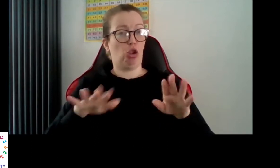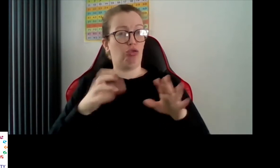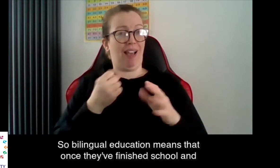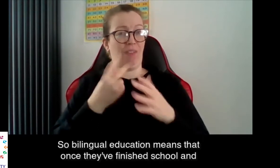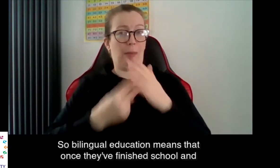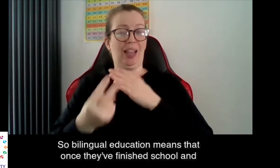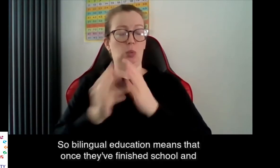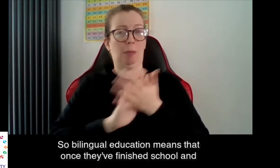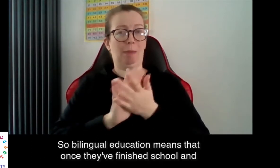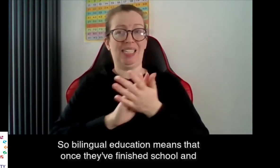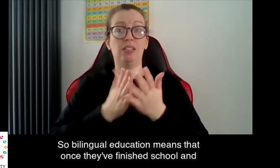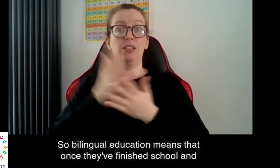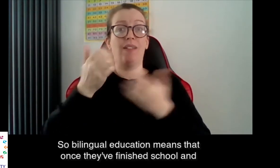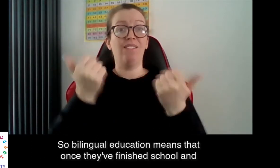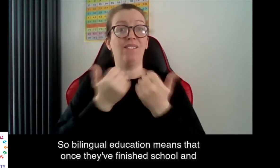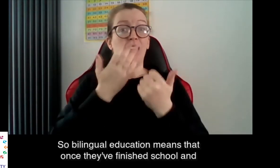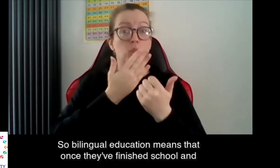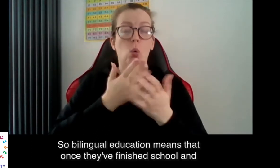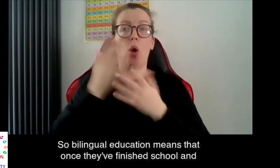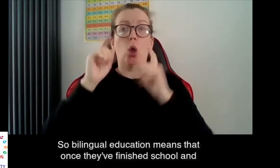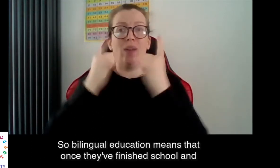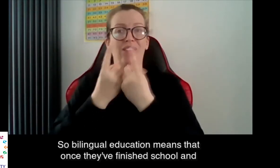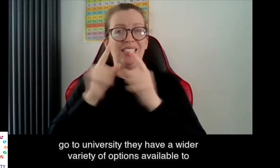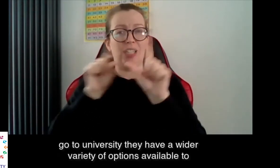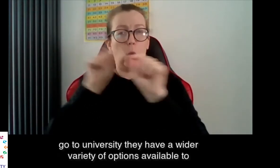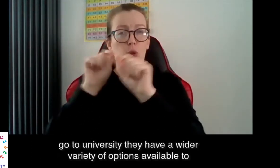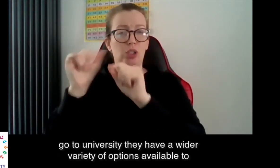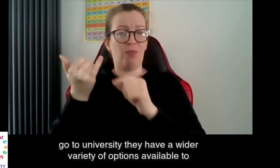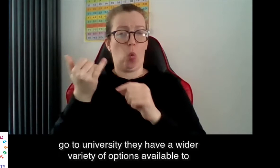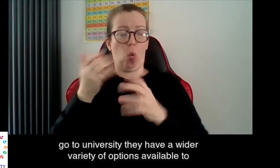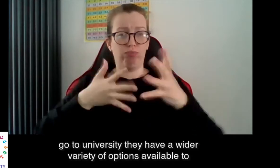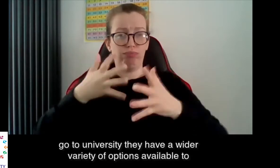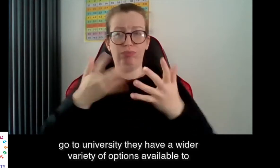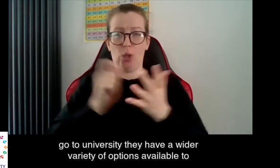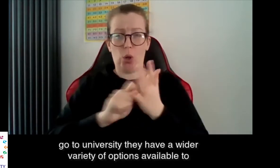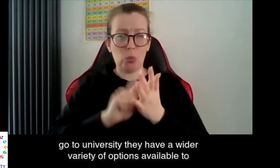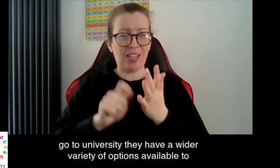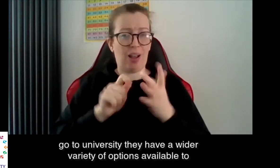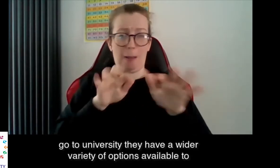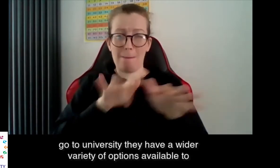So bilingual education means that once they've finished school and go to university, they have a wider variety of